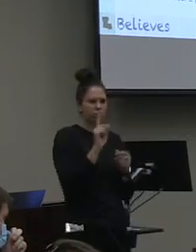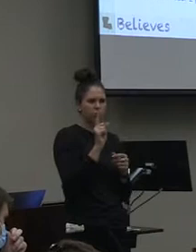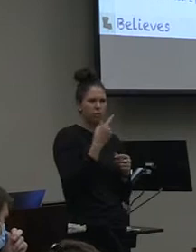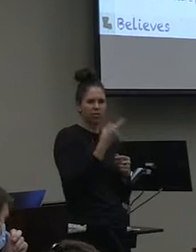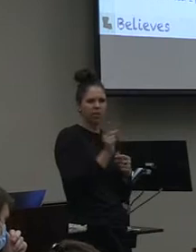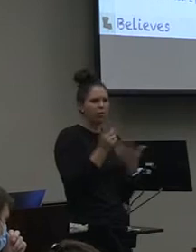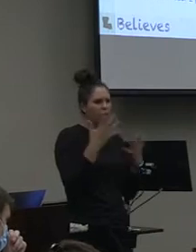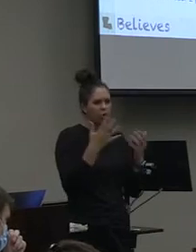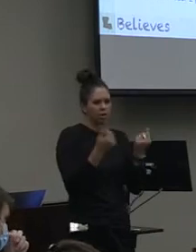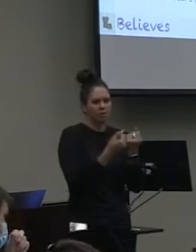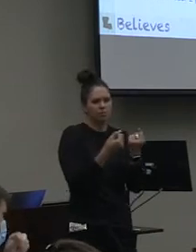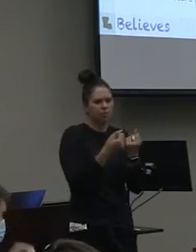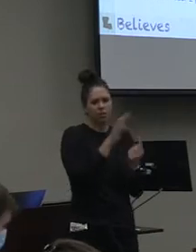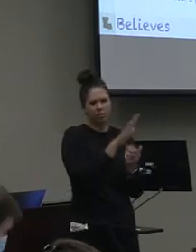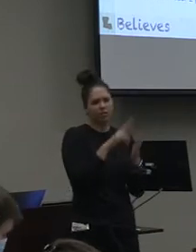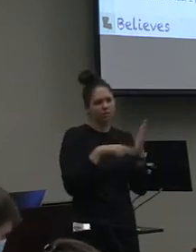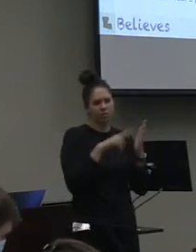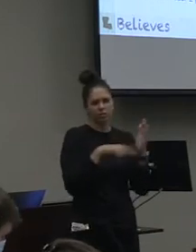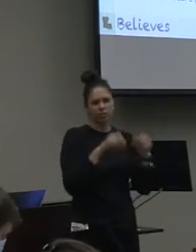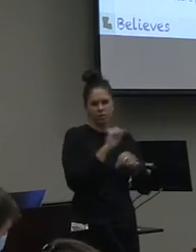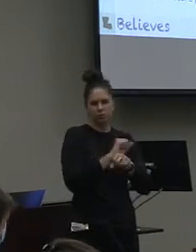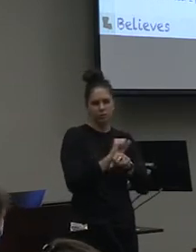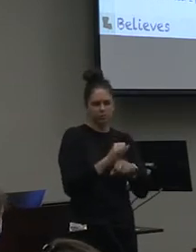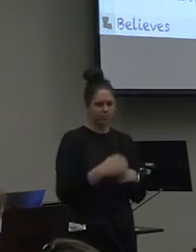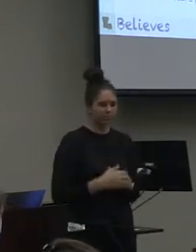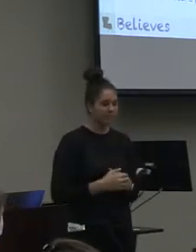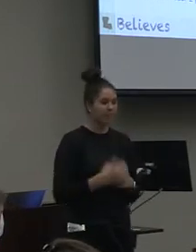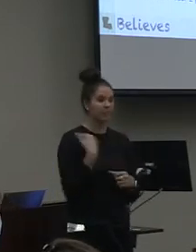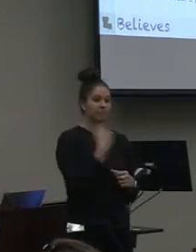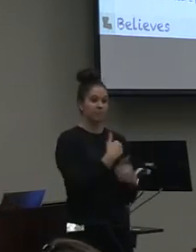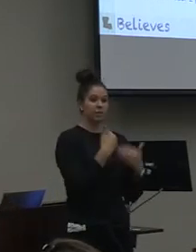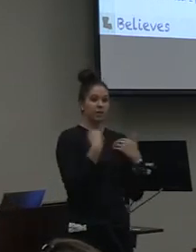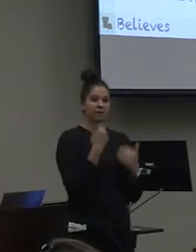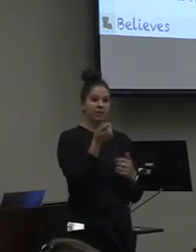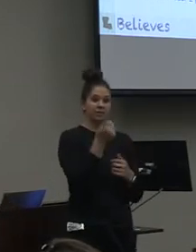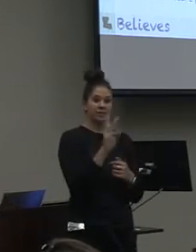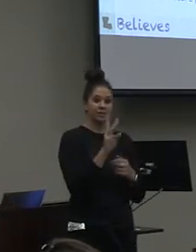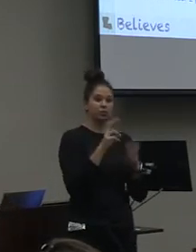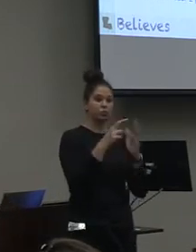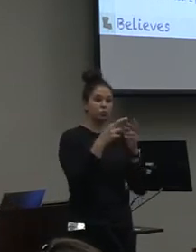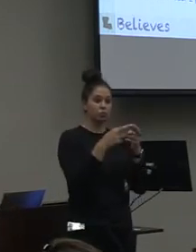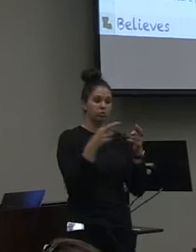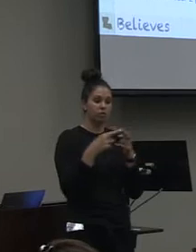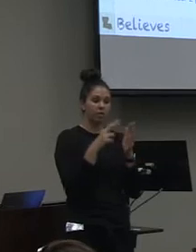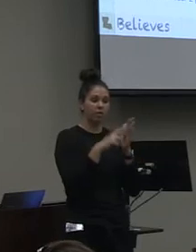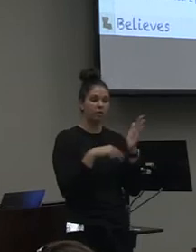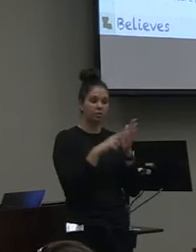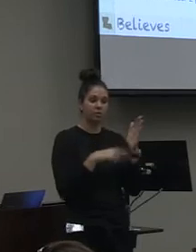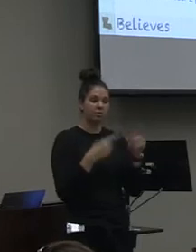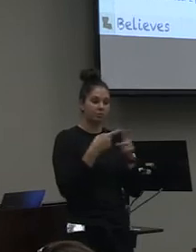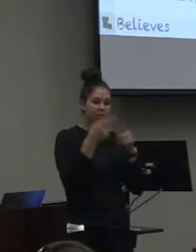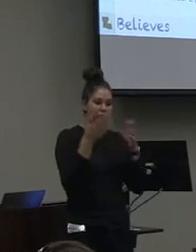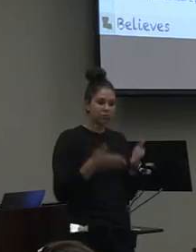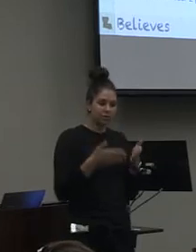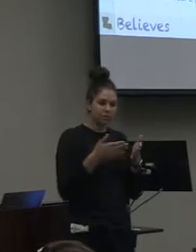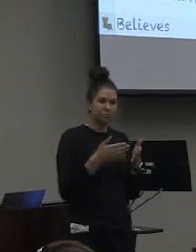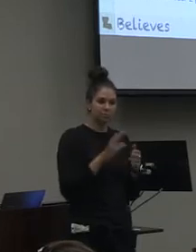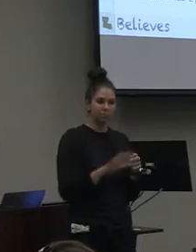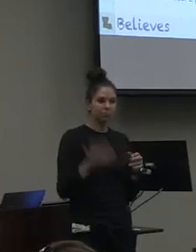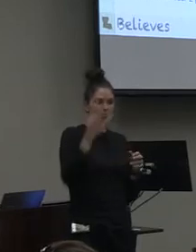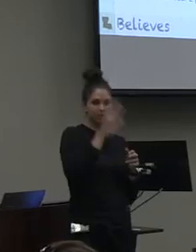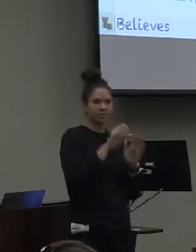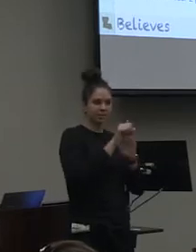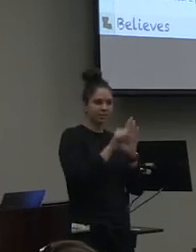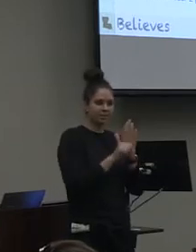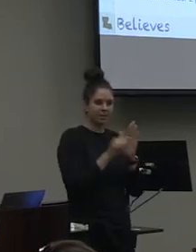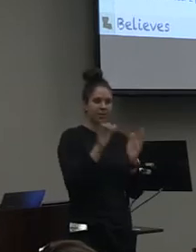they were supporting their literacy work. We also have 16 regional literacy specialists across the